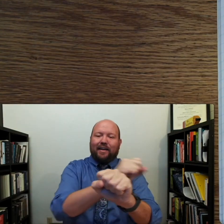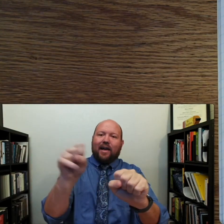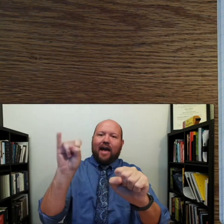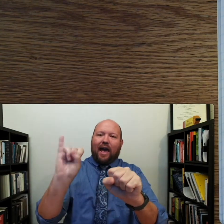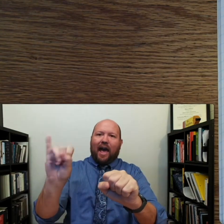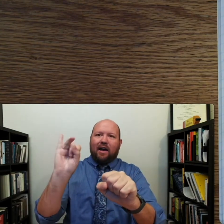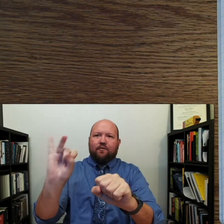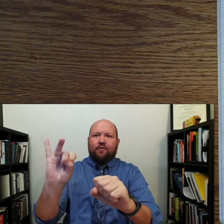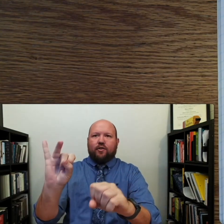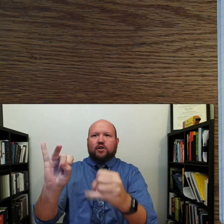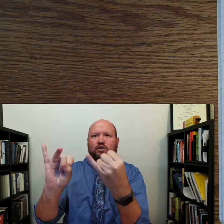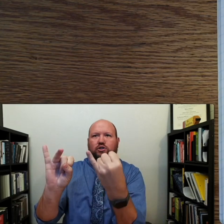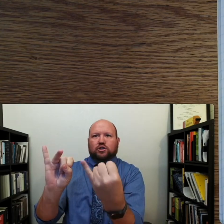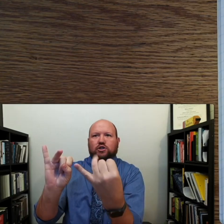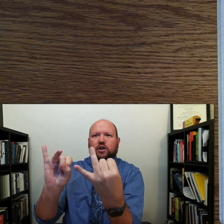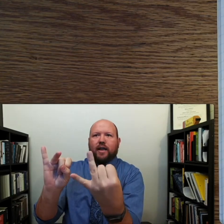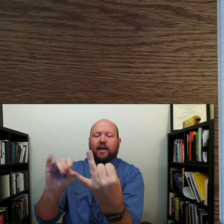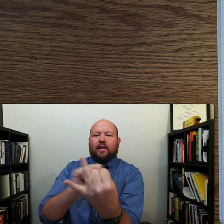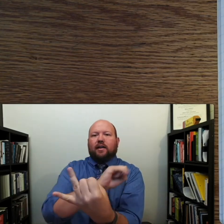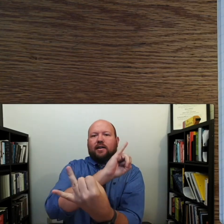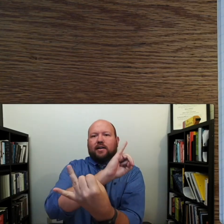African.